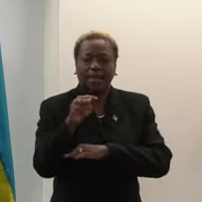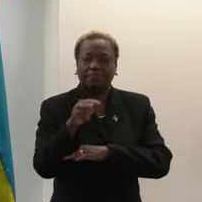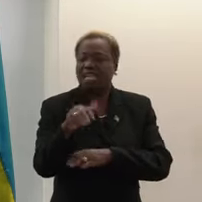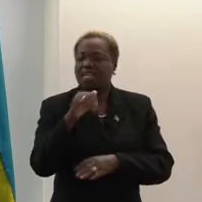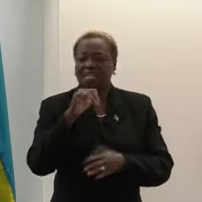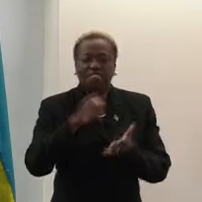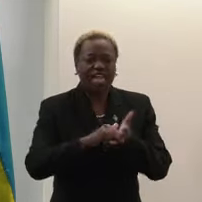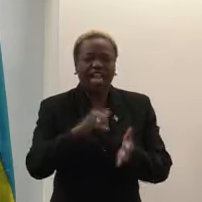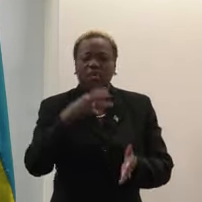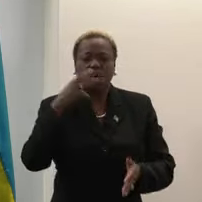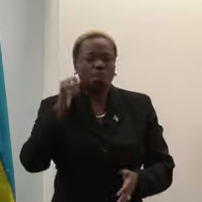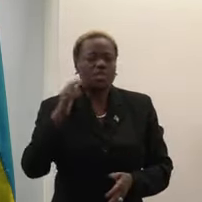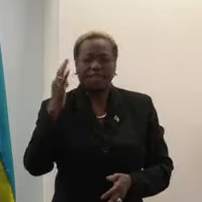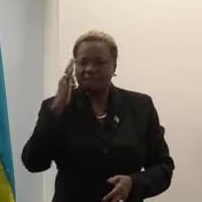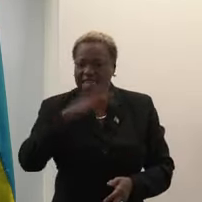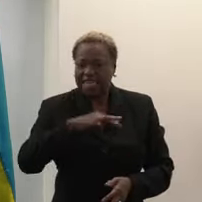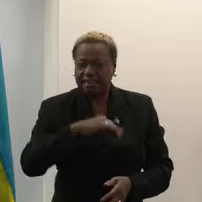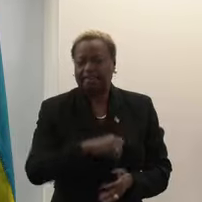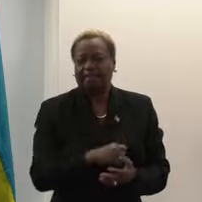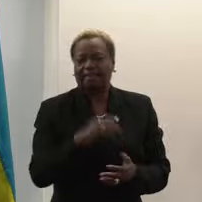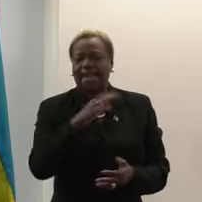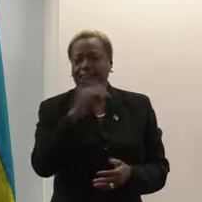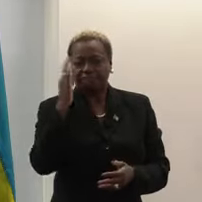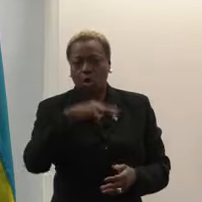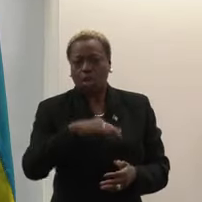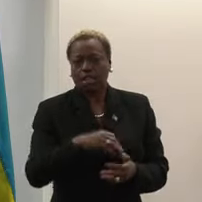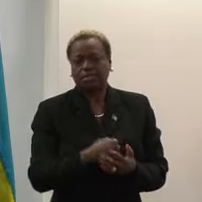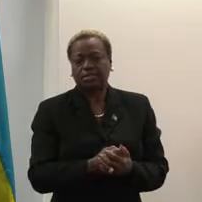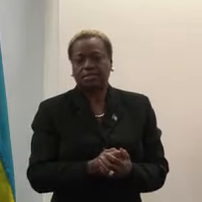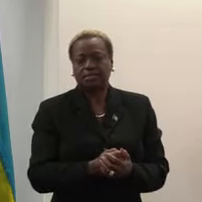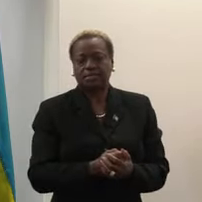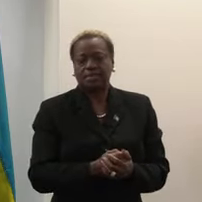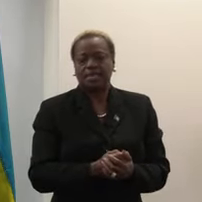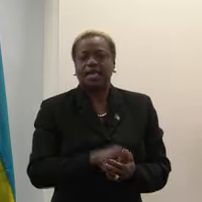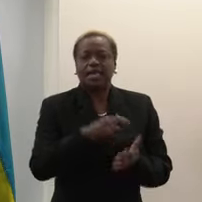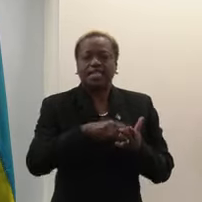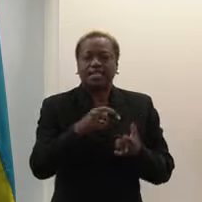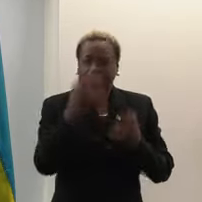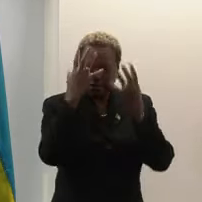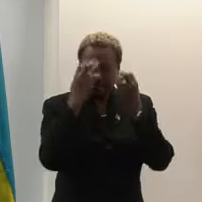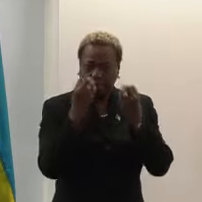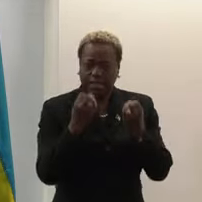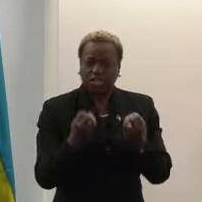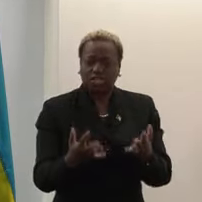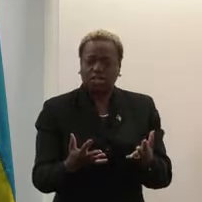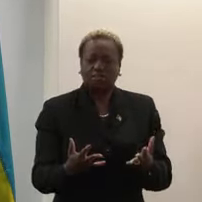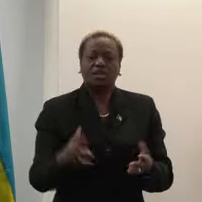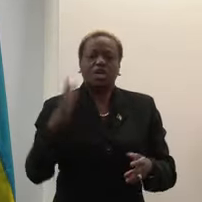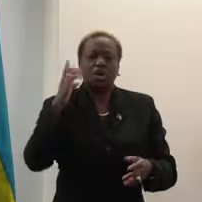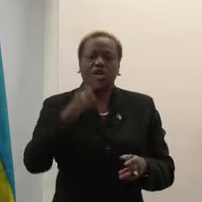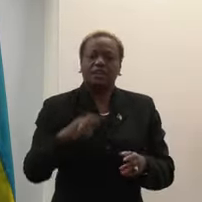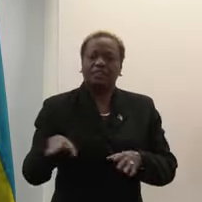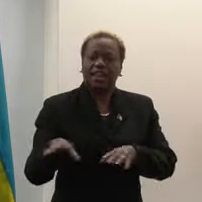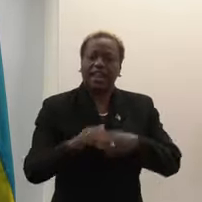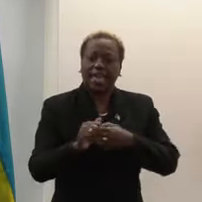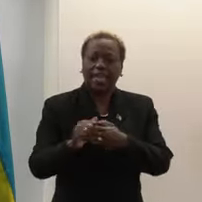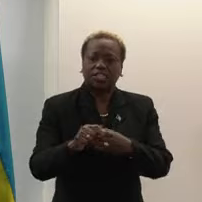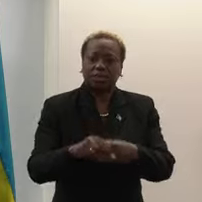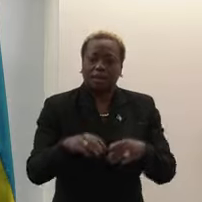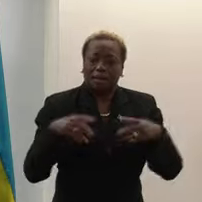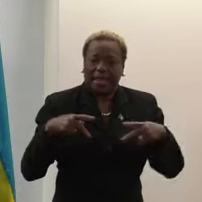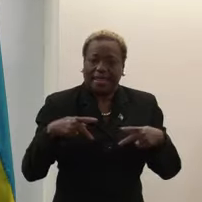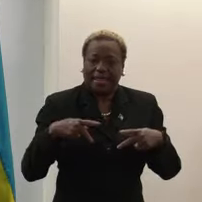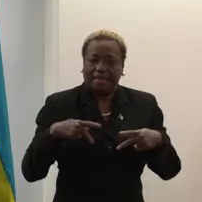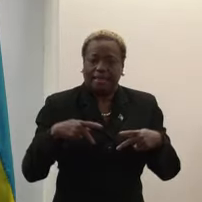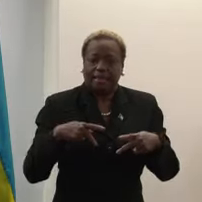was fake and false. Such information could have led to panic and